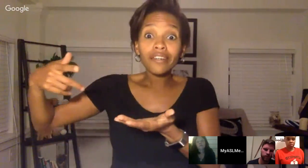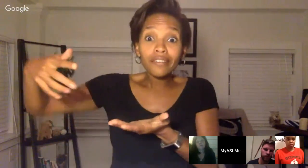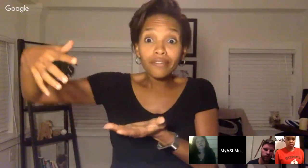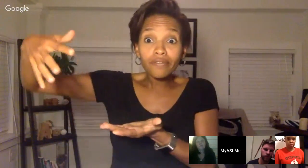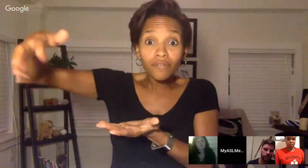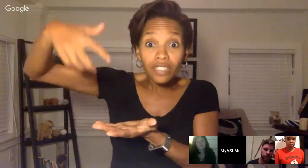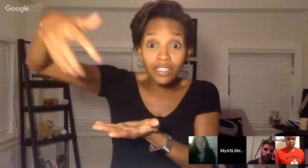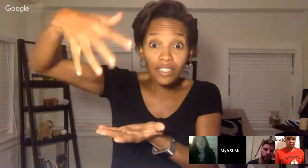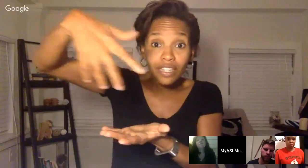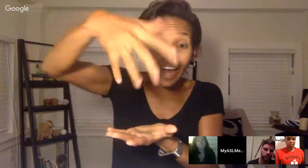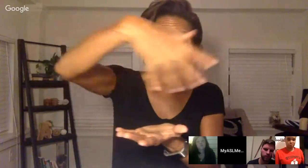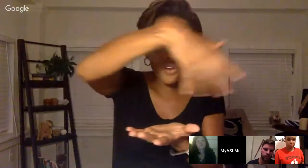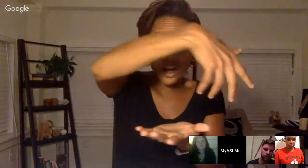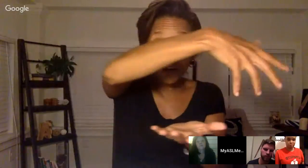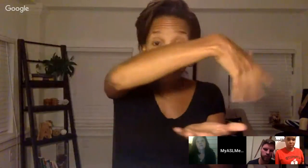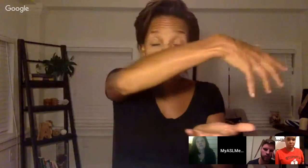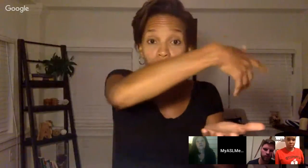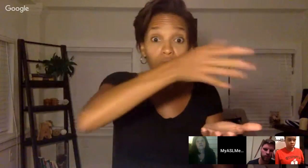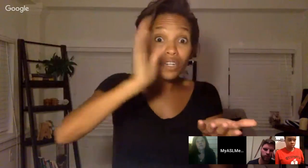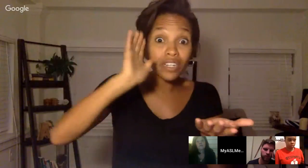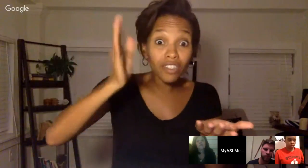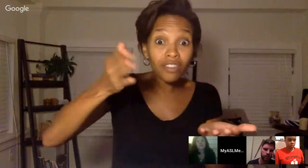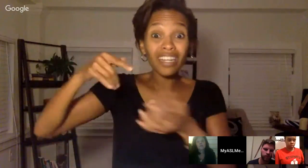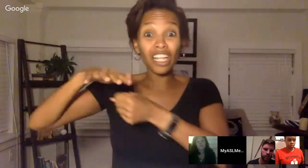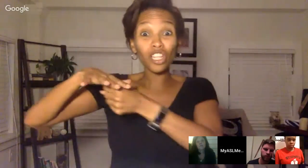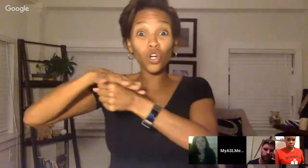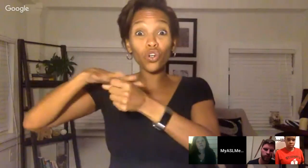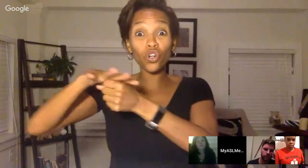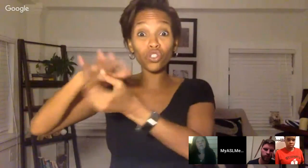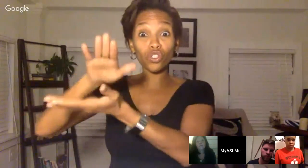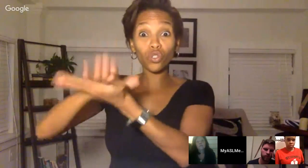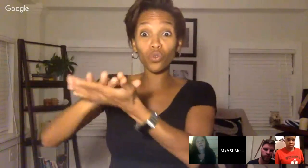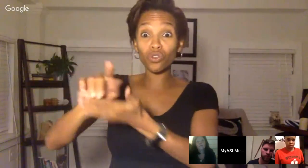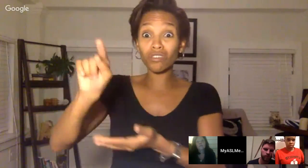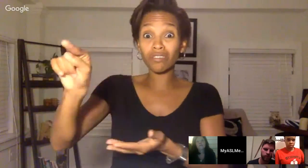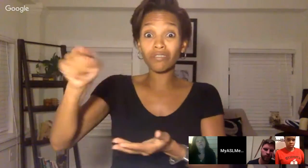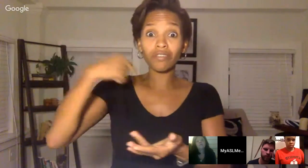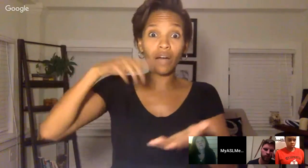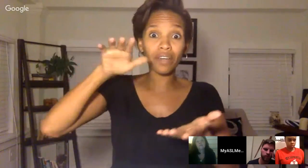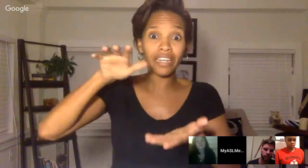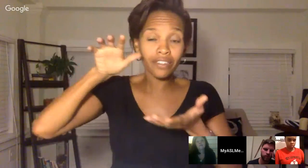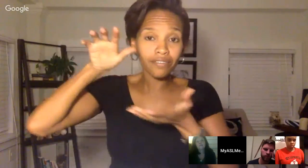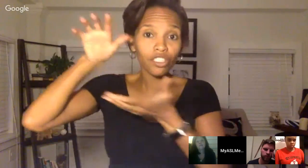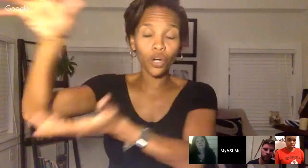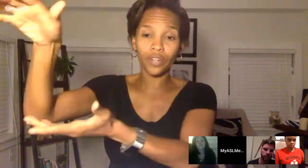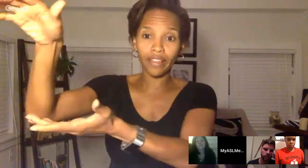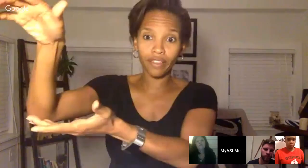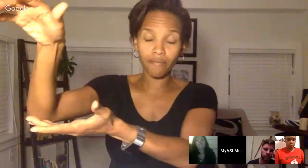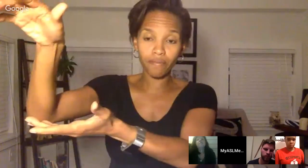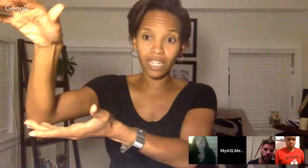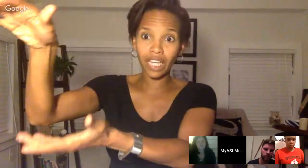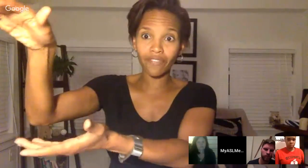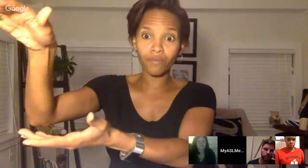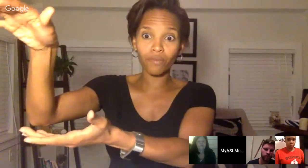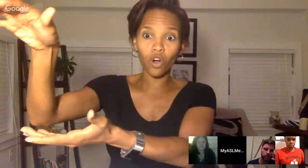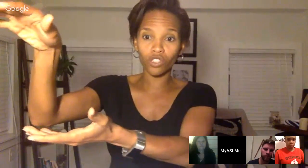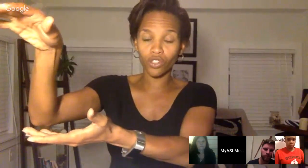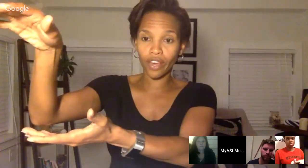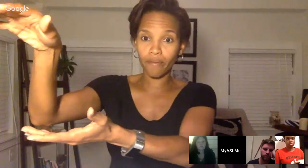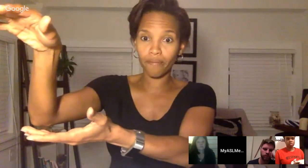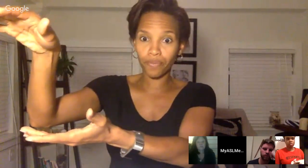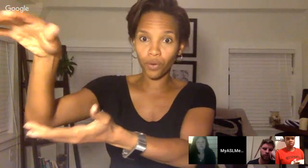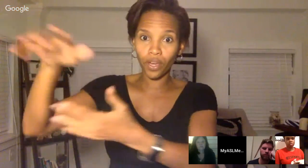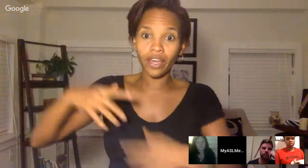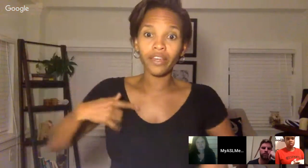me gather up, local school, I'm gonna donate them. I'm gonna give them all